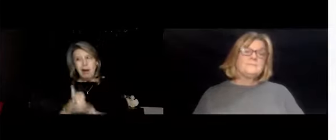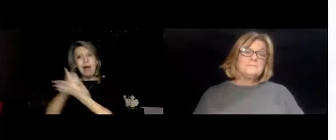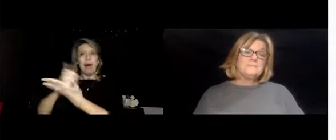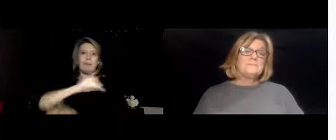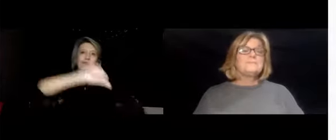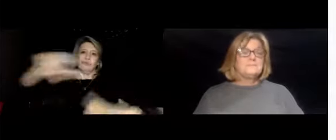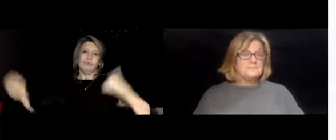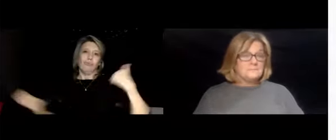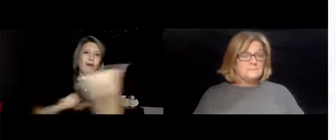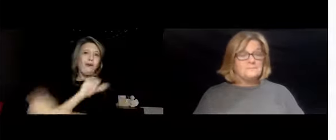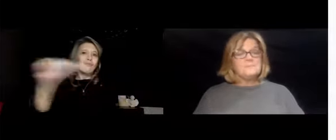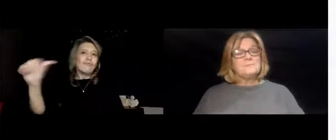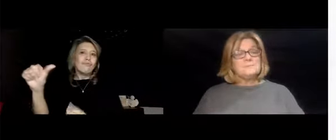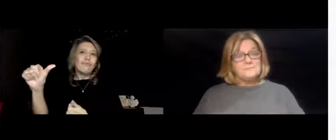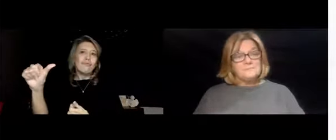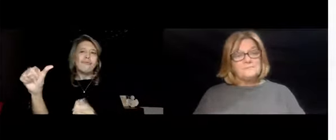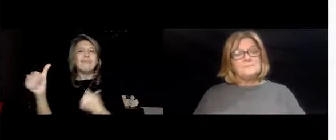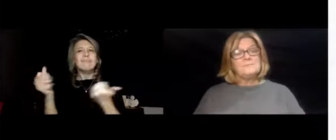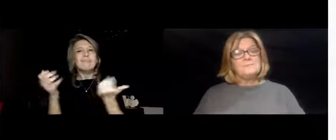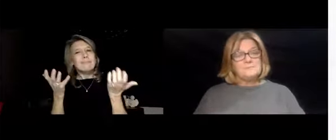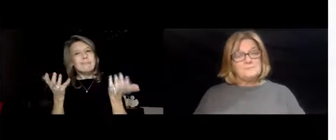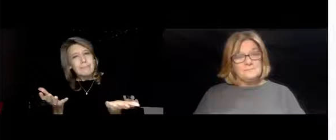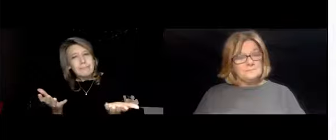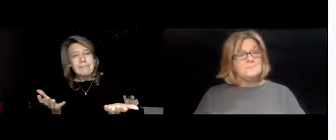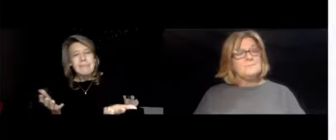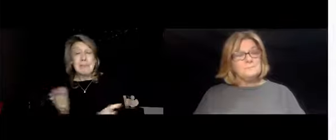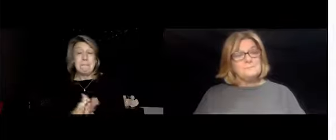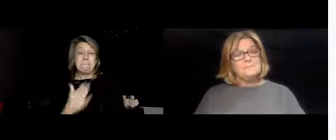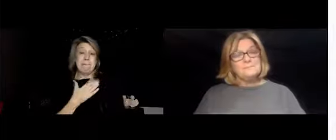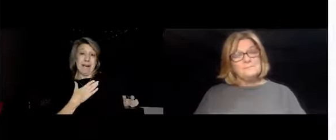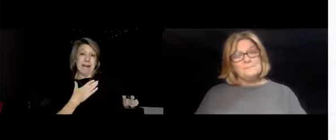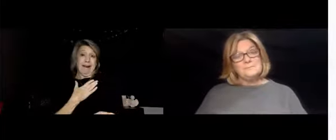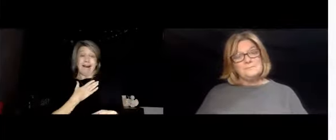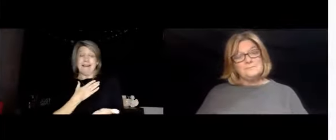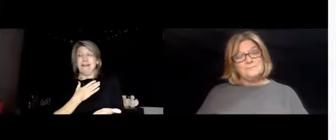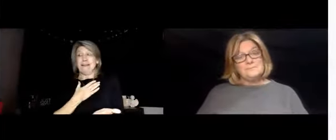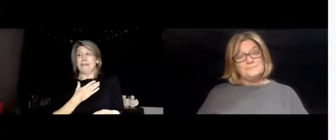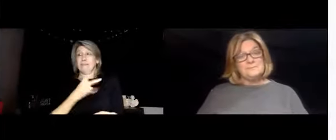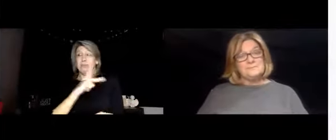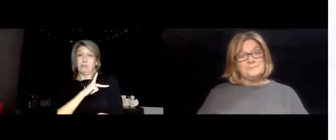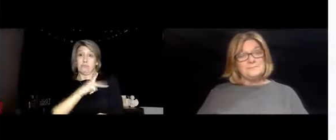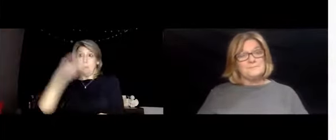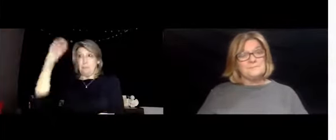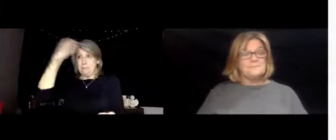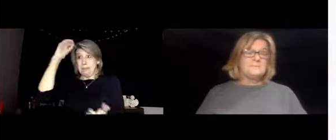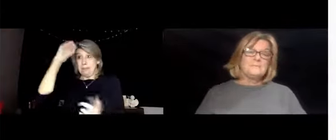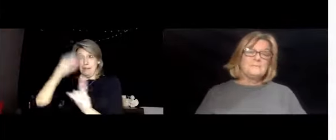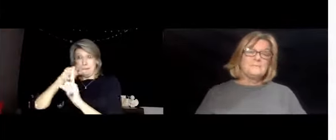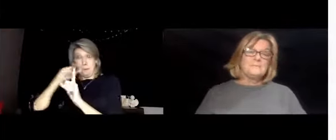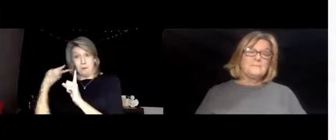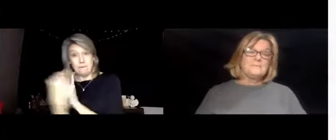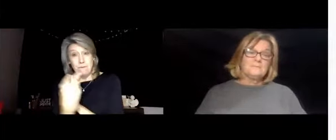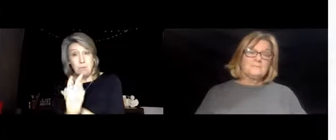are God's people, and that we need to help each other. So again, that is